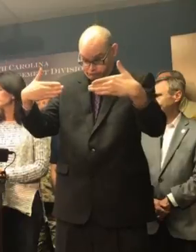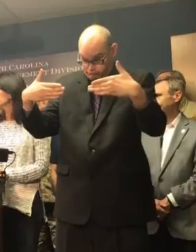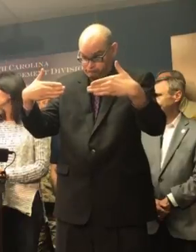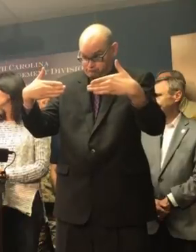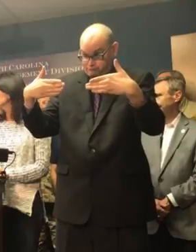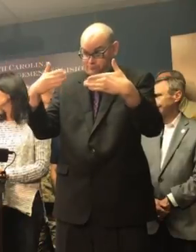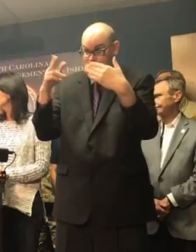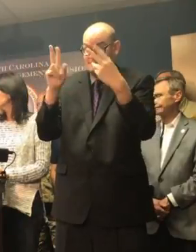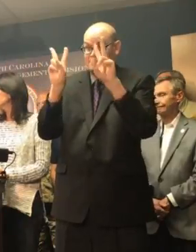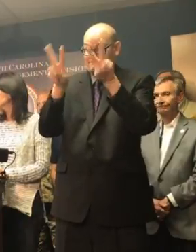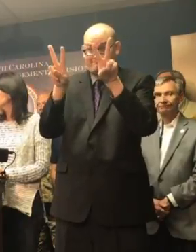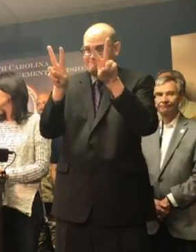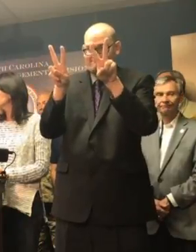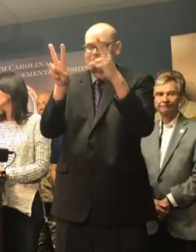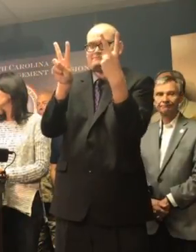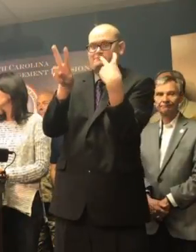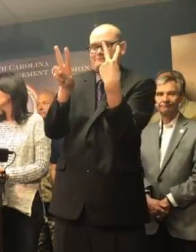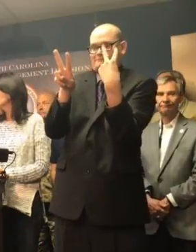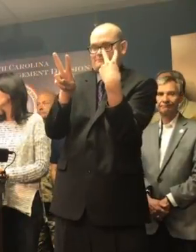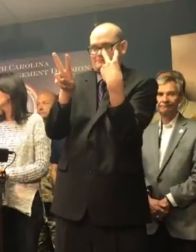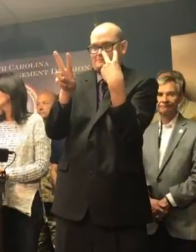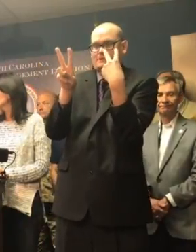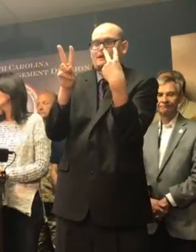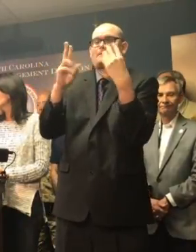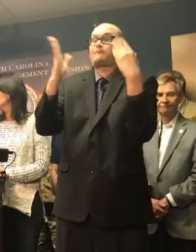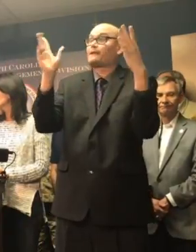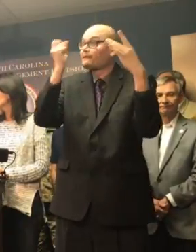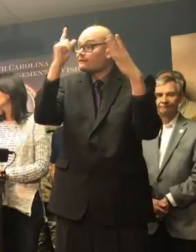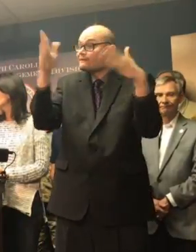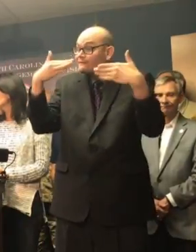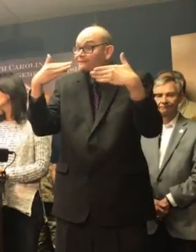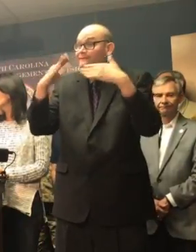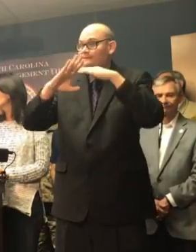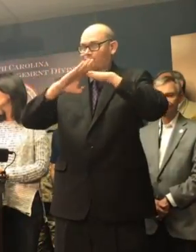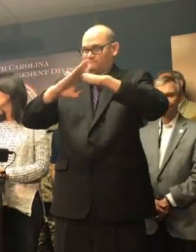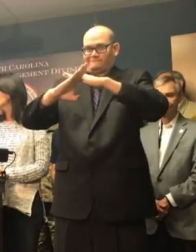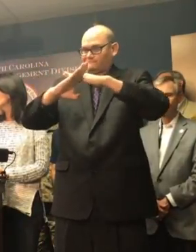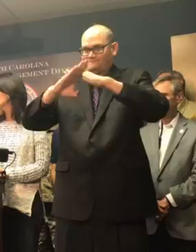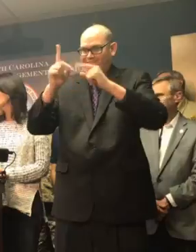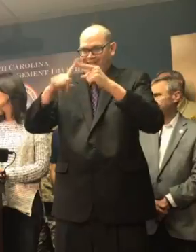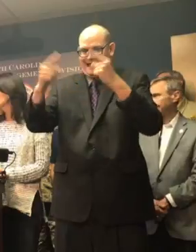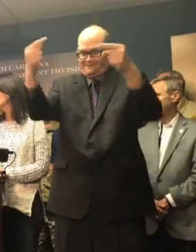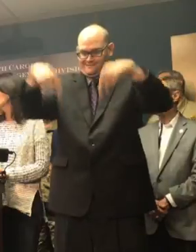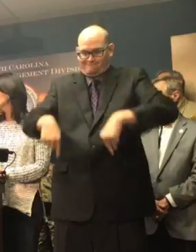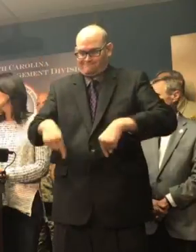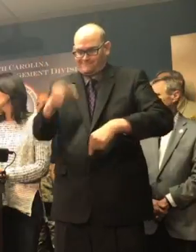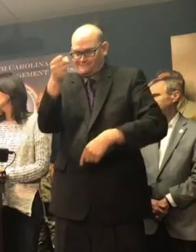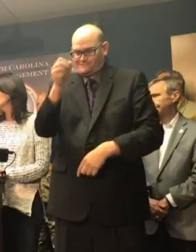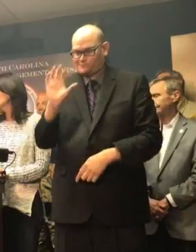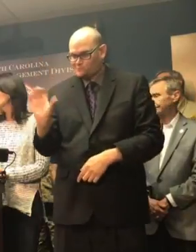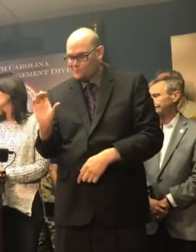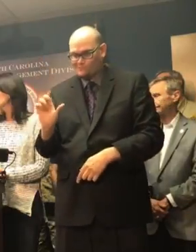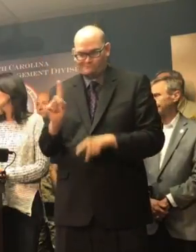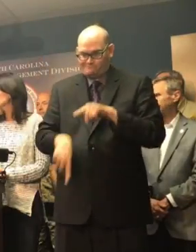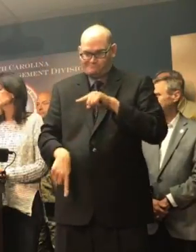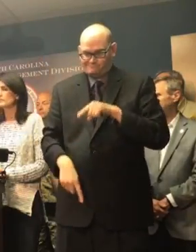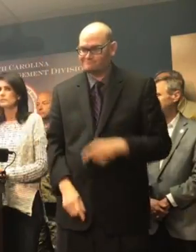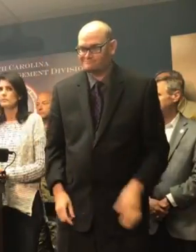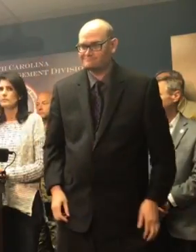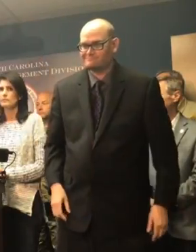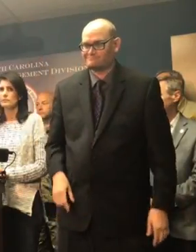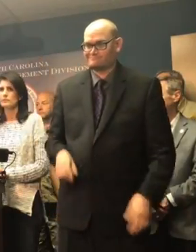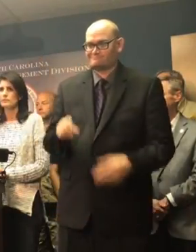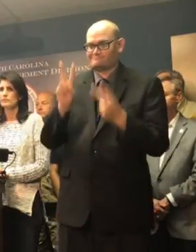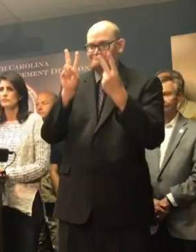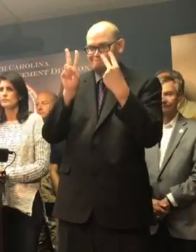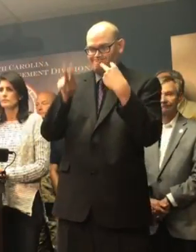we just return them to the normal flow, and again, as the governor mentioned earlier, we have to clear